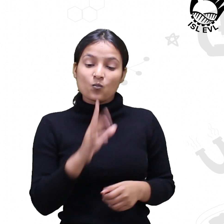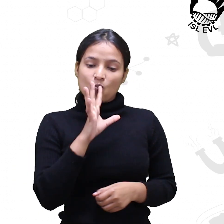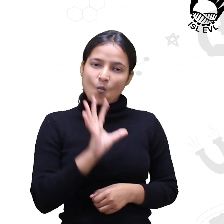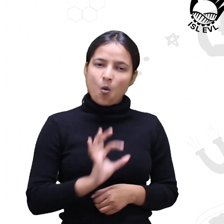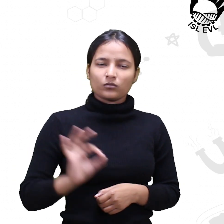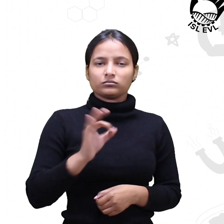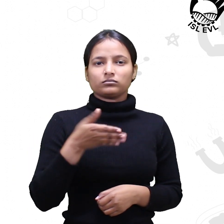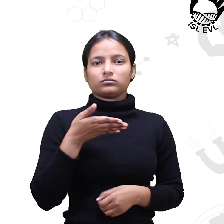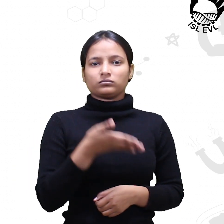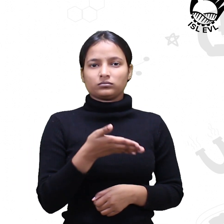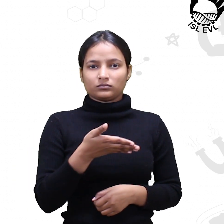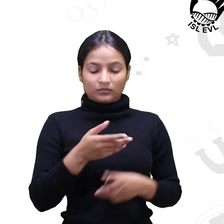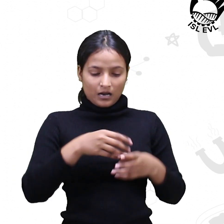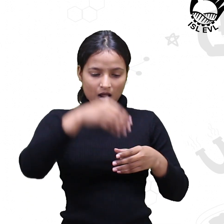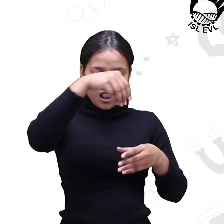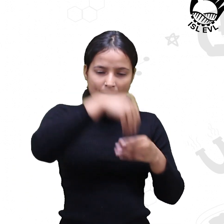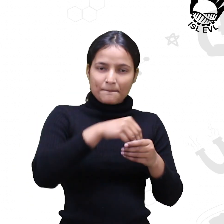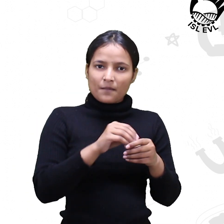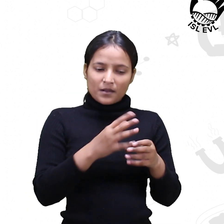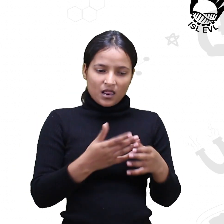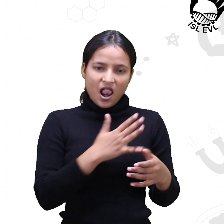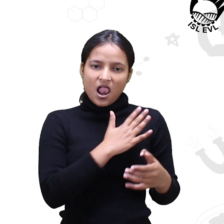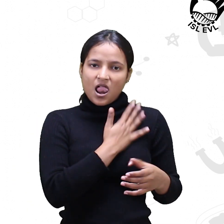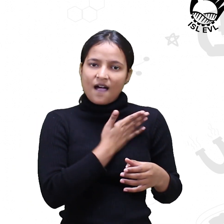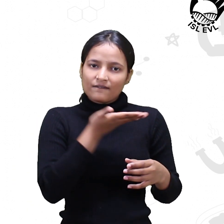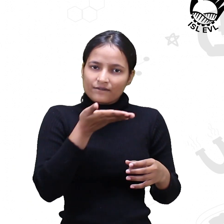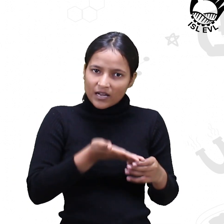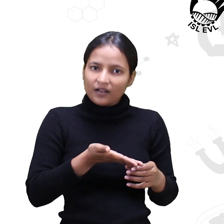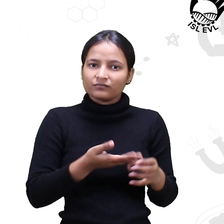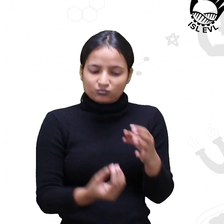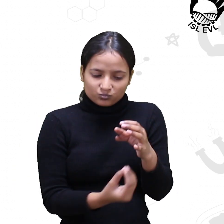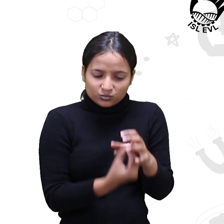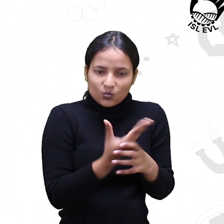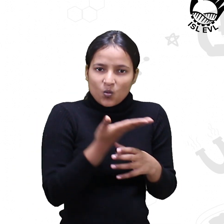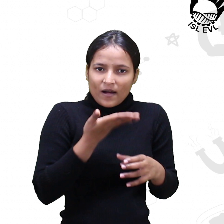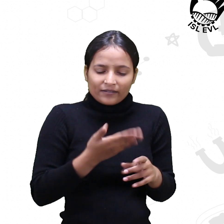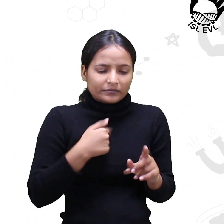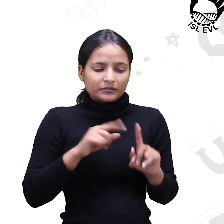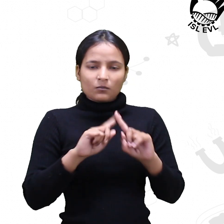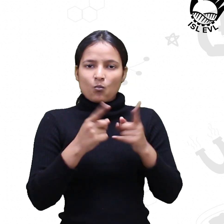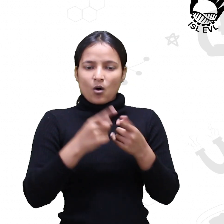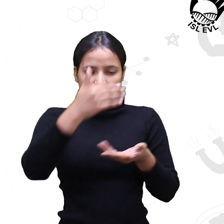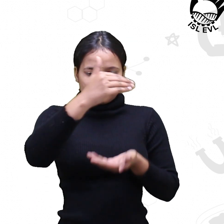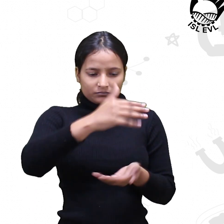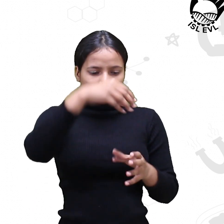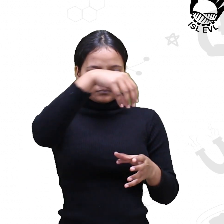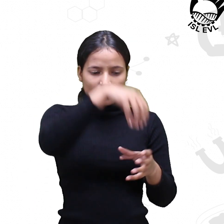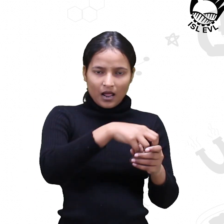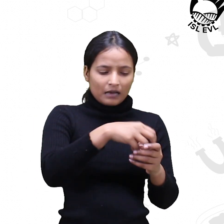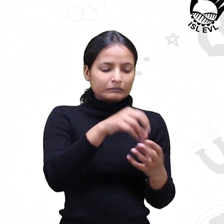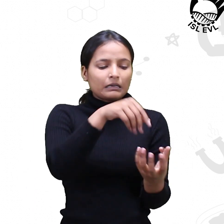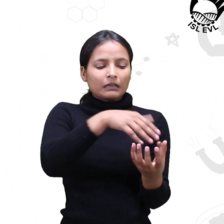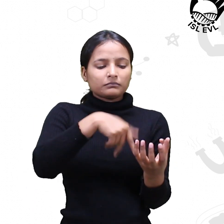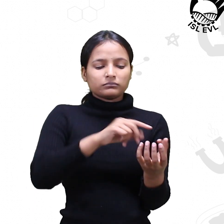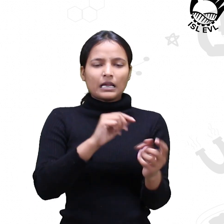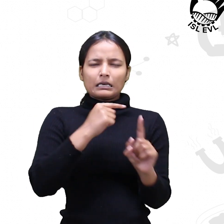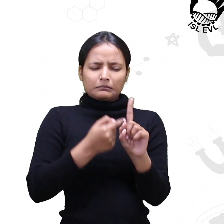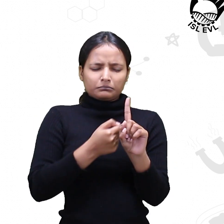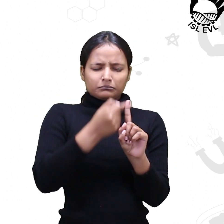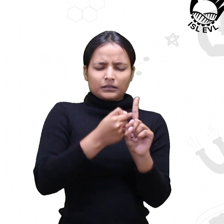has 38 degrees centigrade, then the embryo will grow in there. We can watch it, and because it is growing in an egg, it is